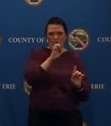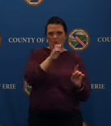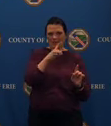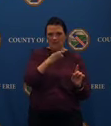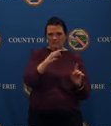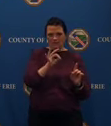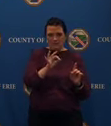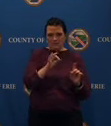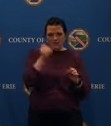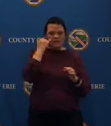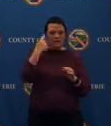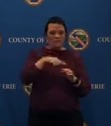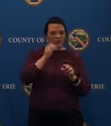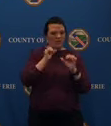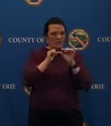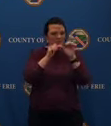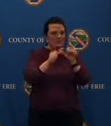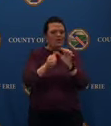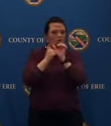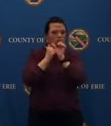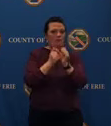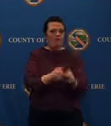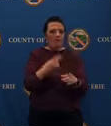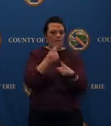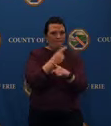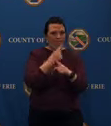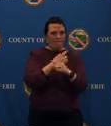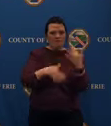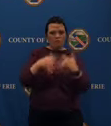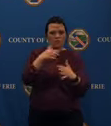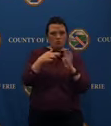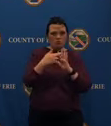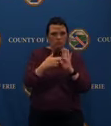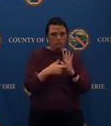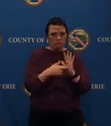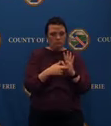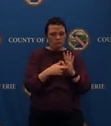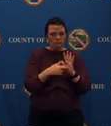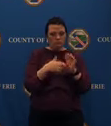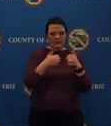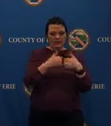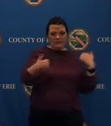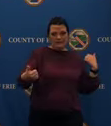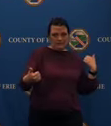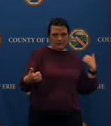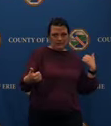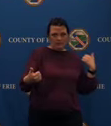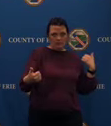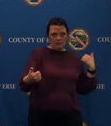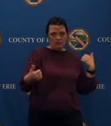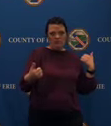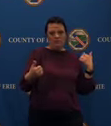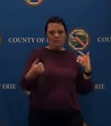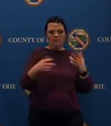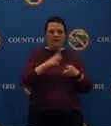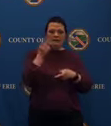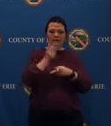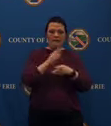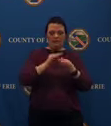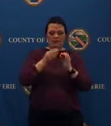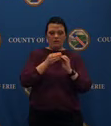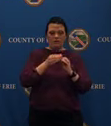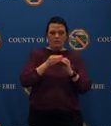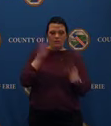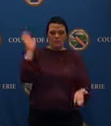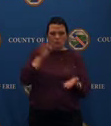And if we can continue following our proper social guidelines, distancing guidelines, and keep these numbers